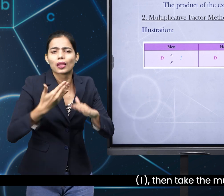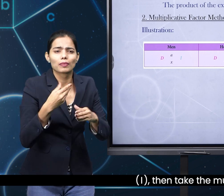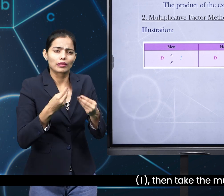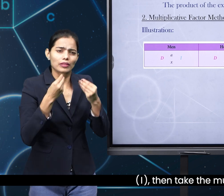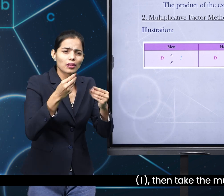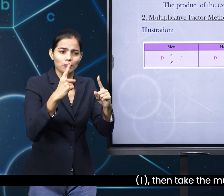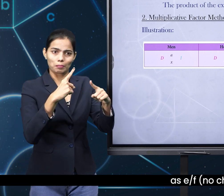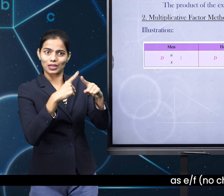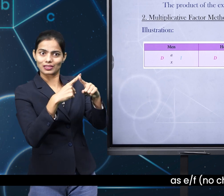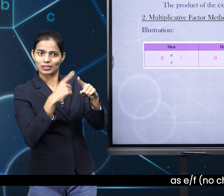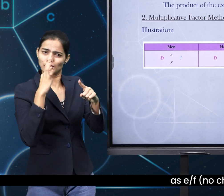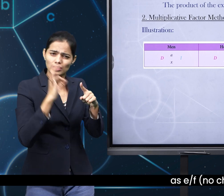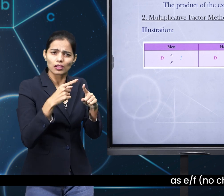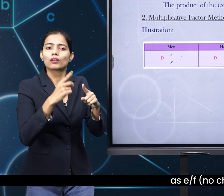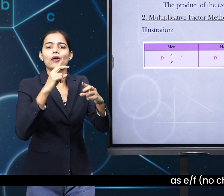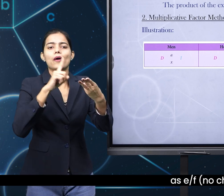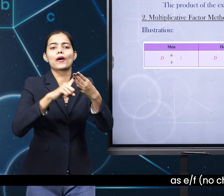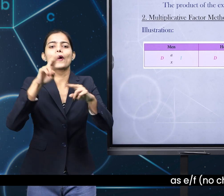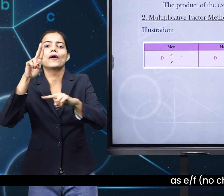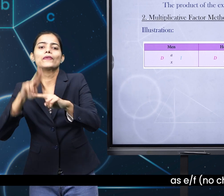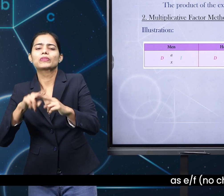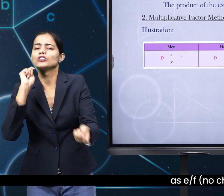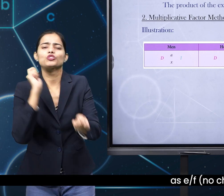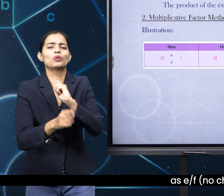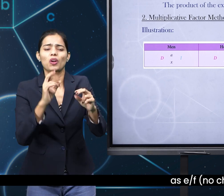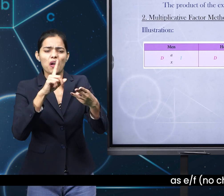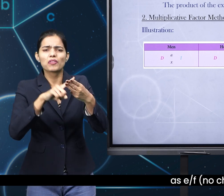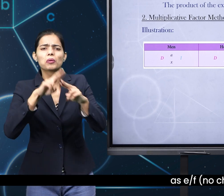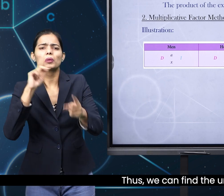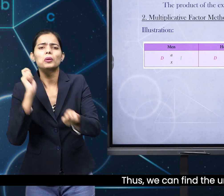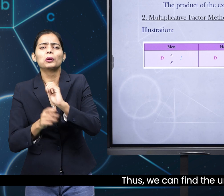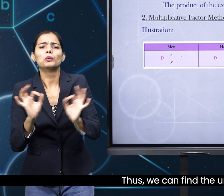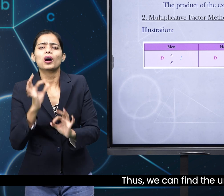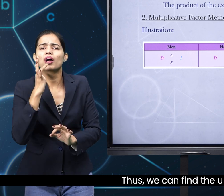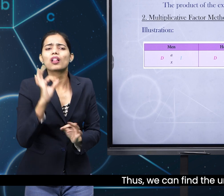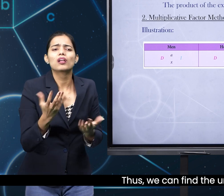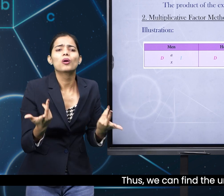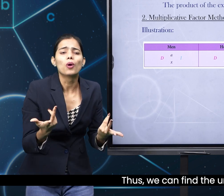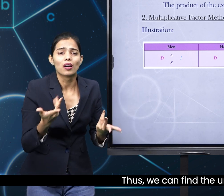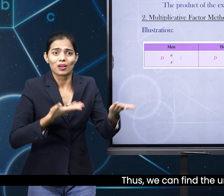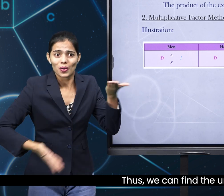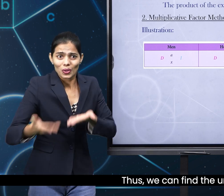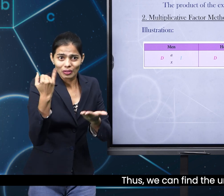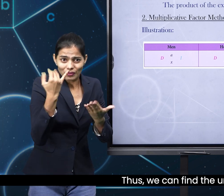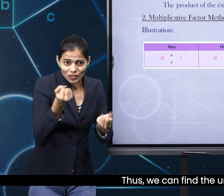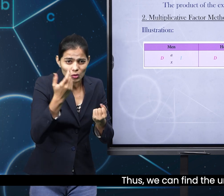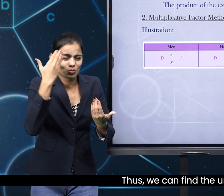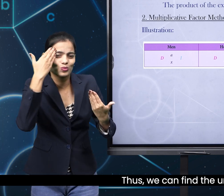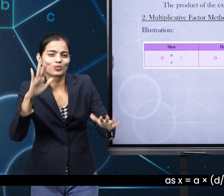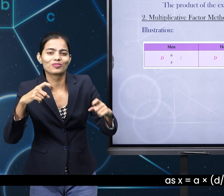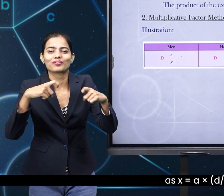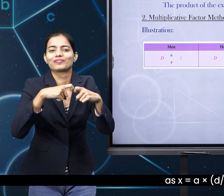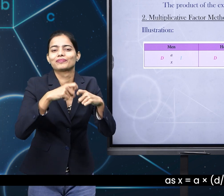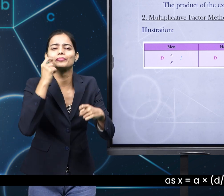the multiplying factor as e by f, no change. Thus, we can find the unknown x in